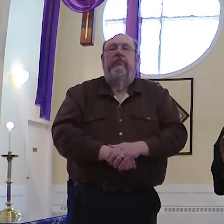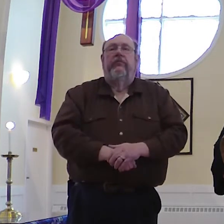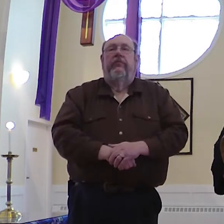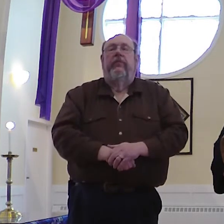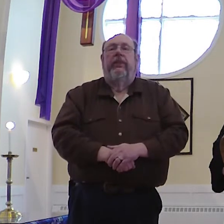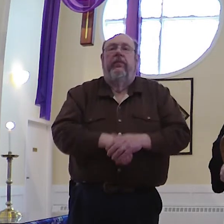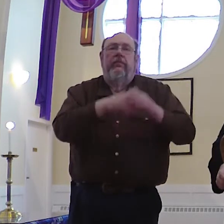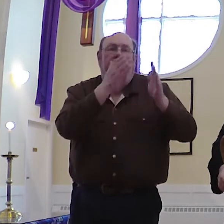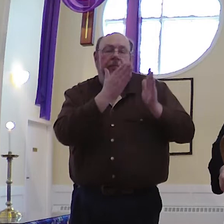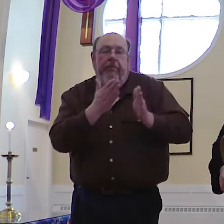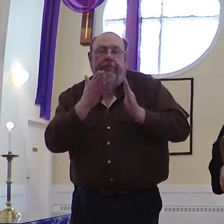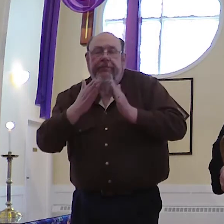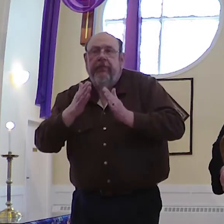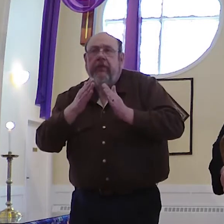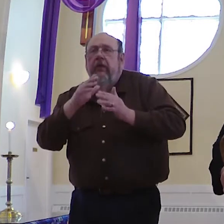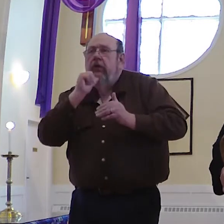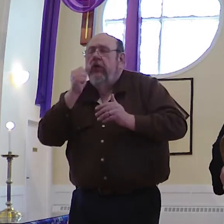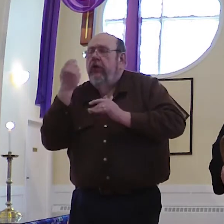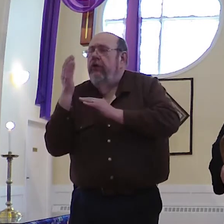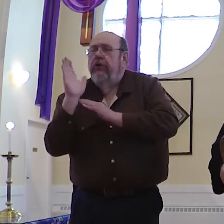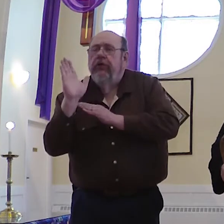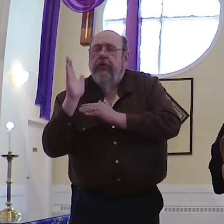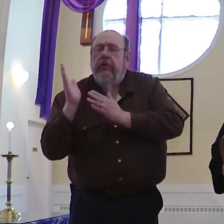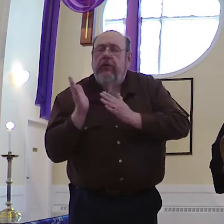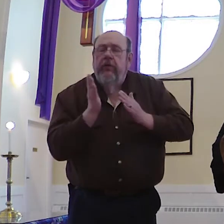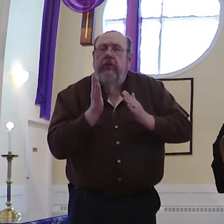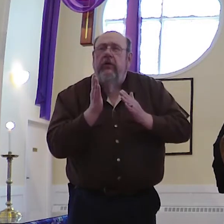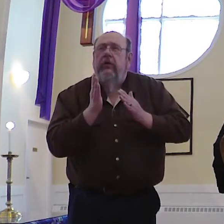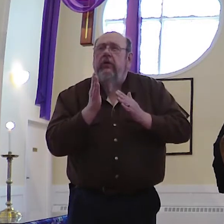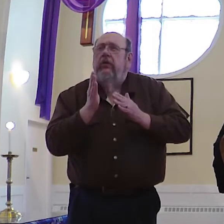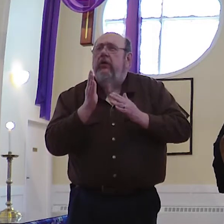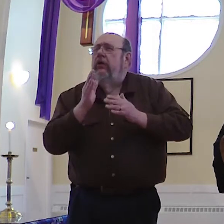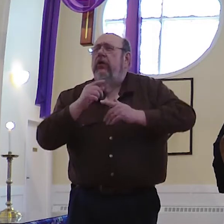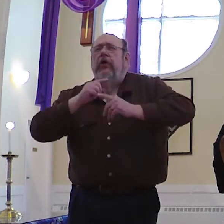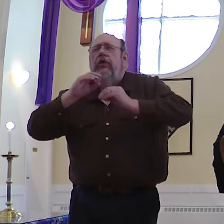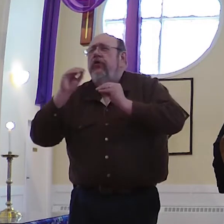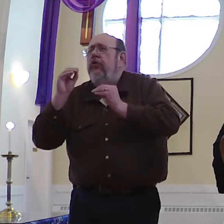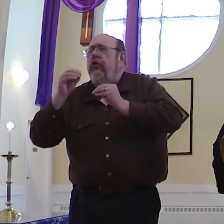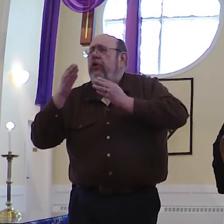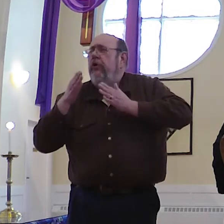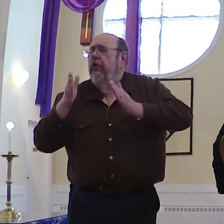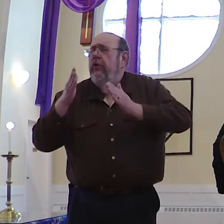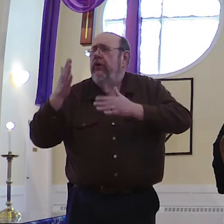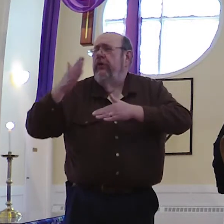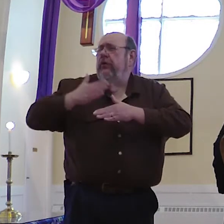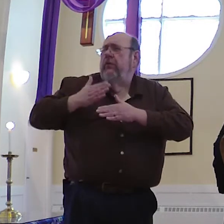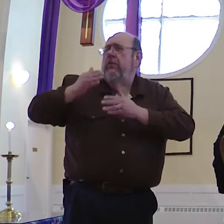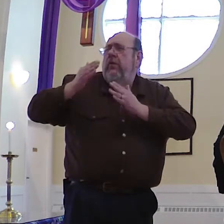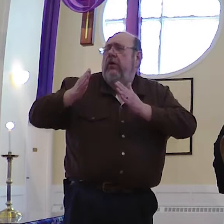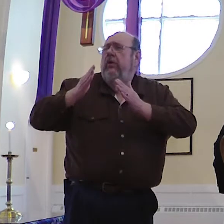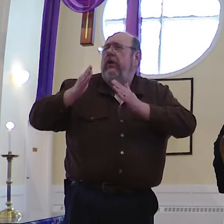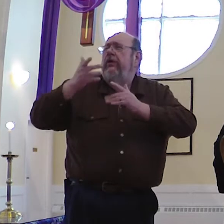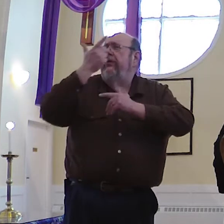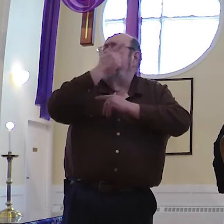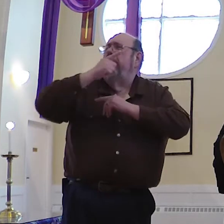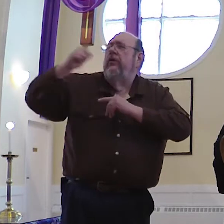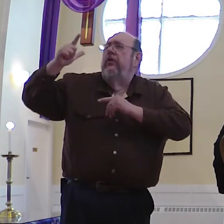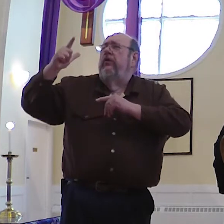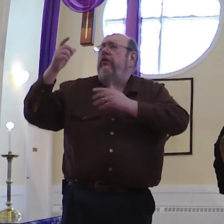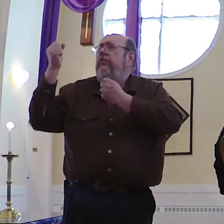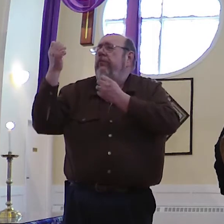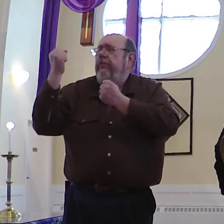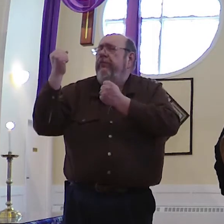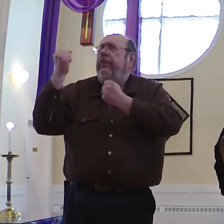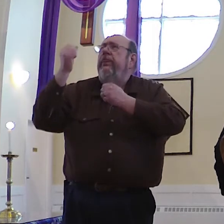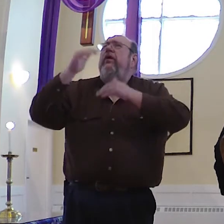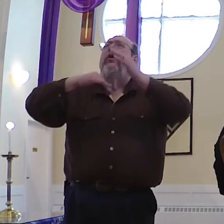My plans aren't your plans, nor are your ways my ways, says the Lord. Just as the heavens